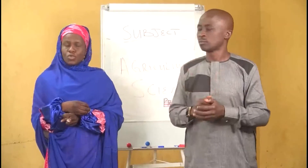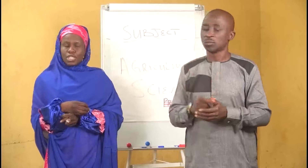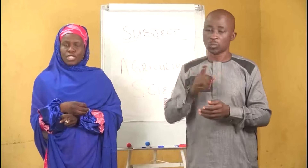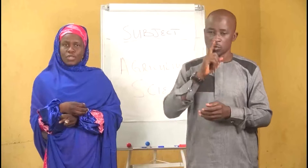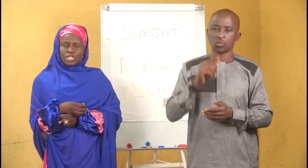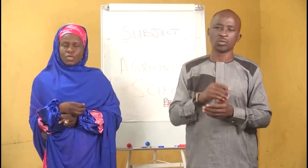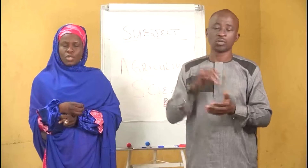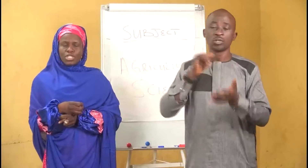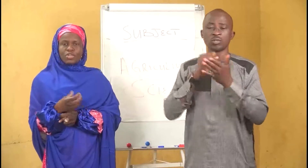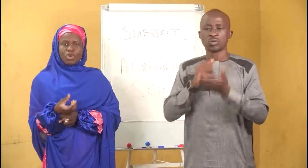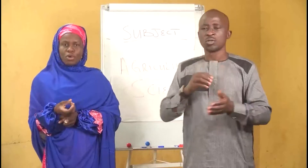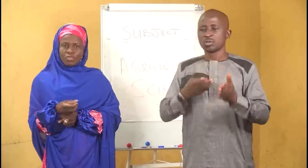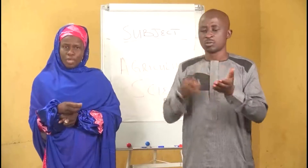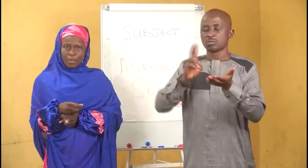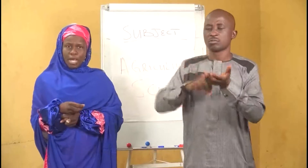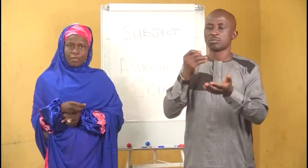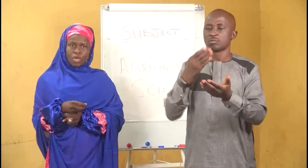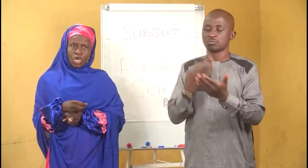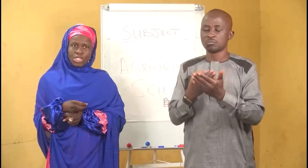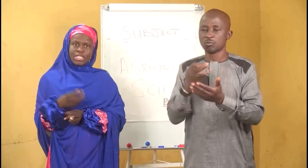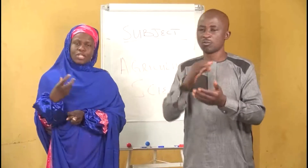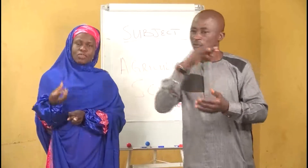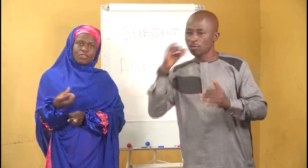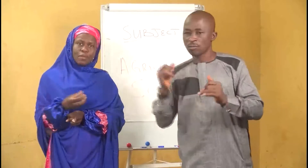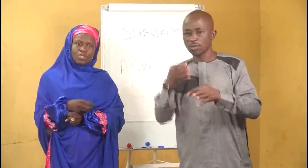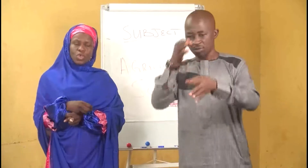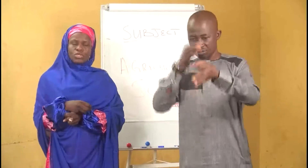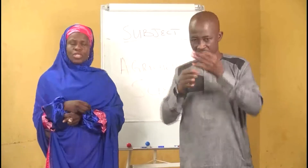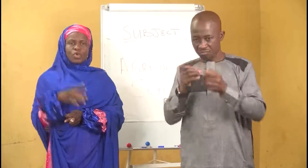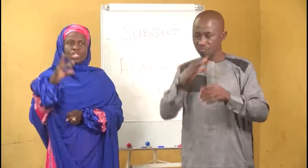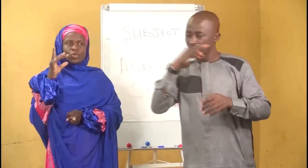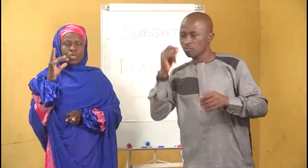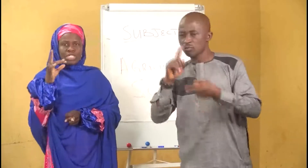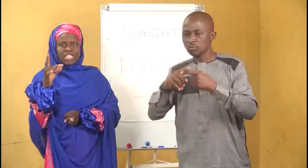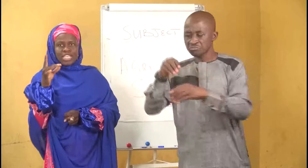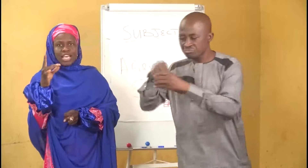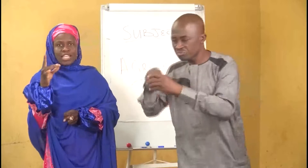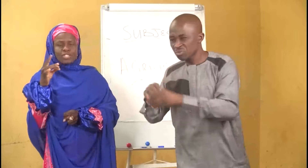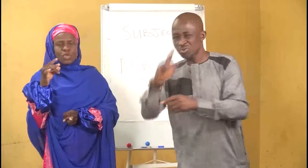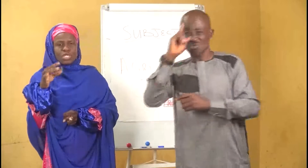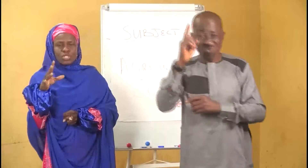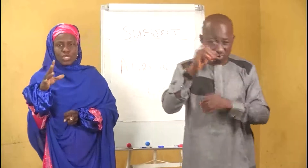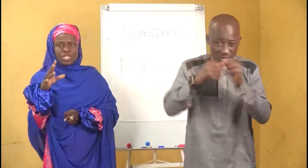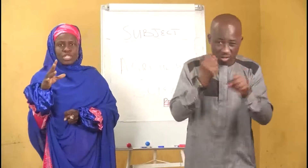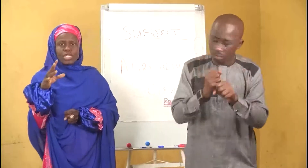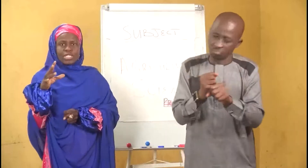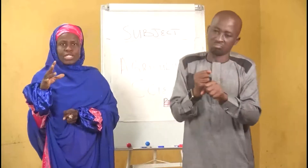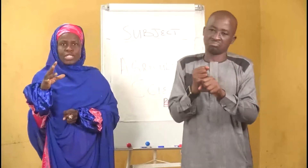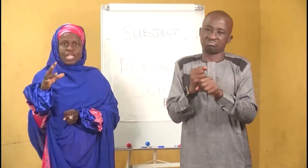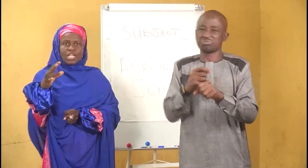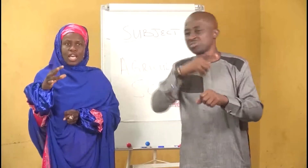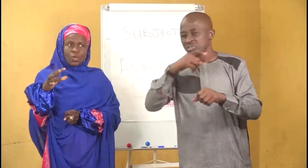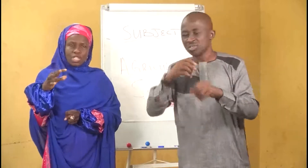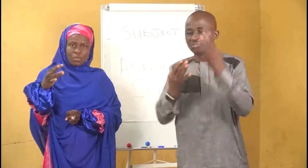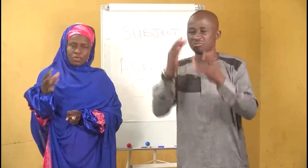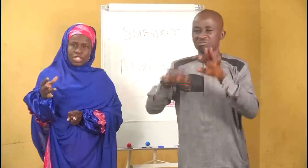Definitely, it will increase the what? Income of the farmer, because instead of the farmer to cultivate only once in a year, that is only the raining